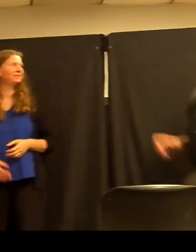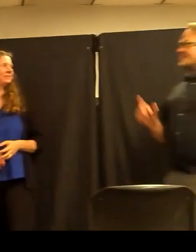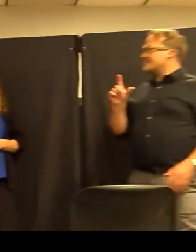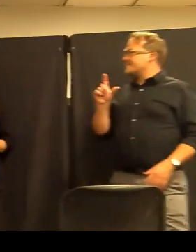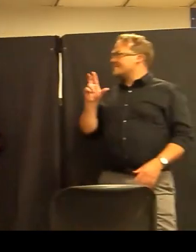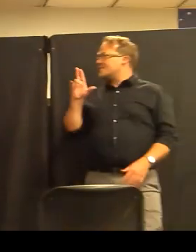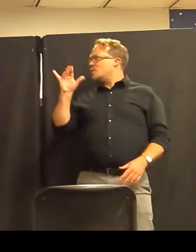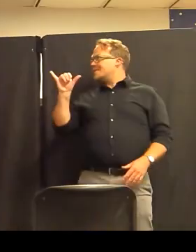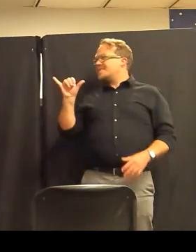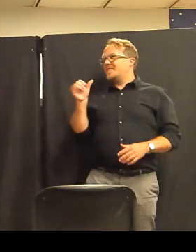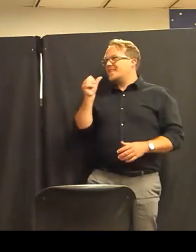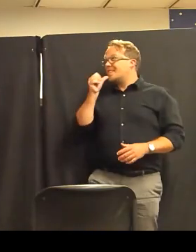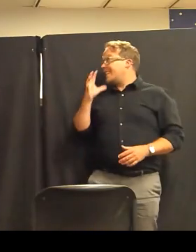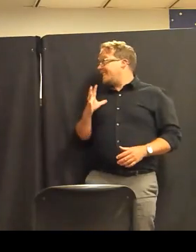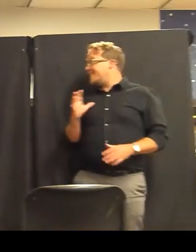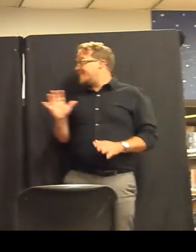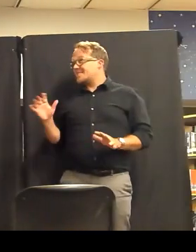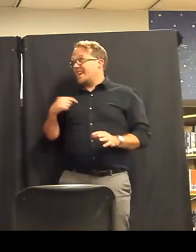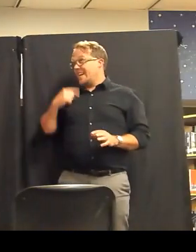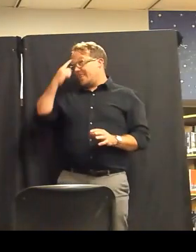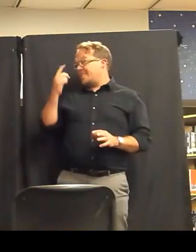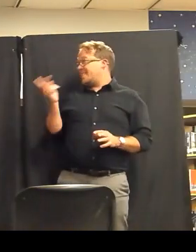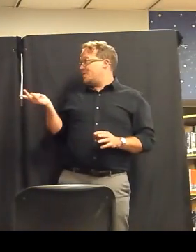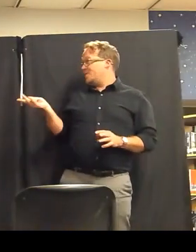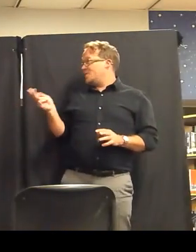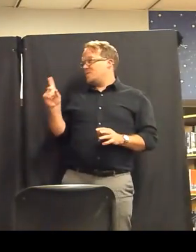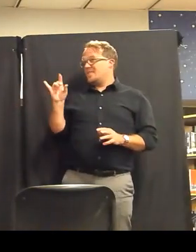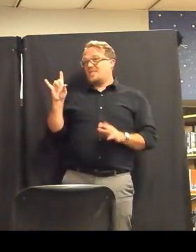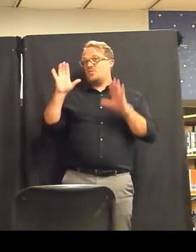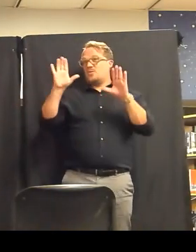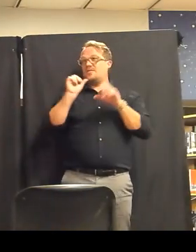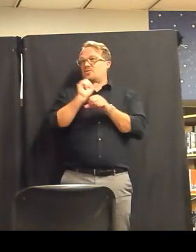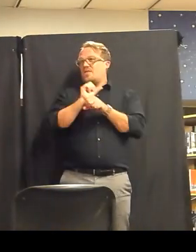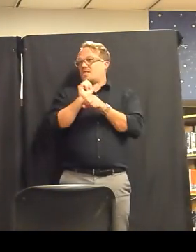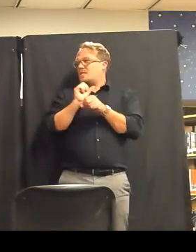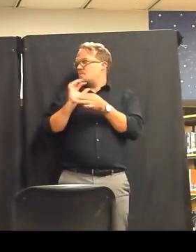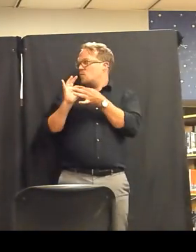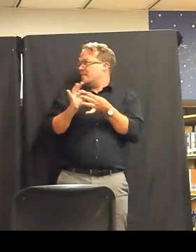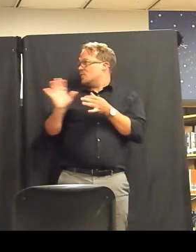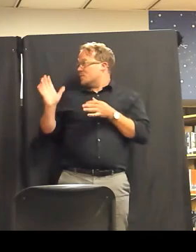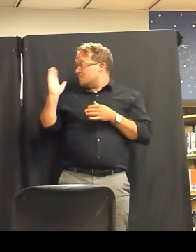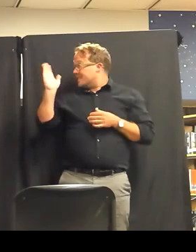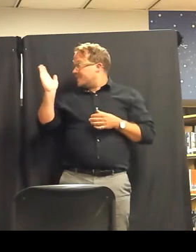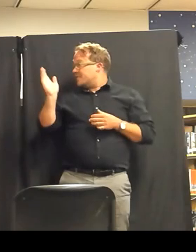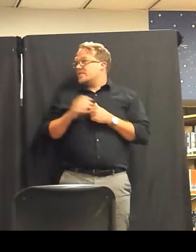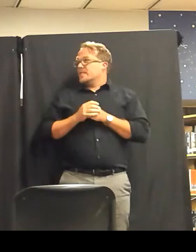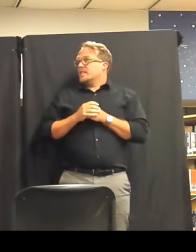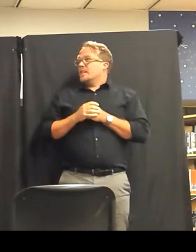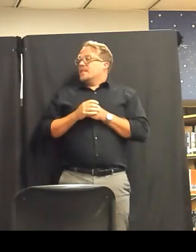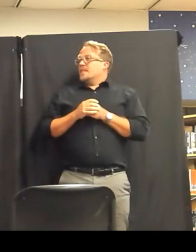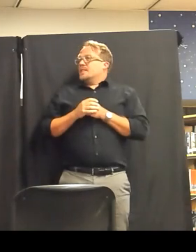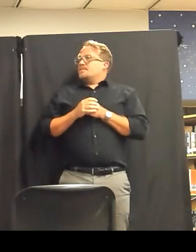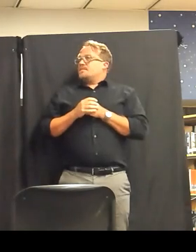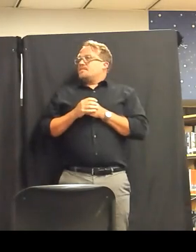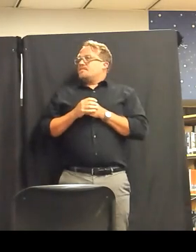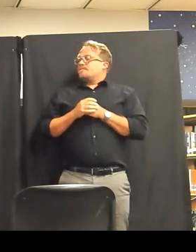Lucy, ladies, I think you did a great job on this presentation,